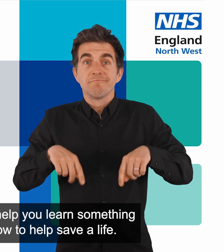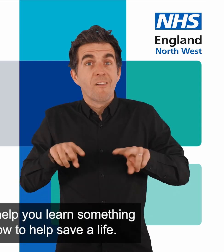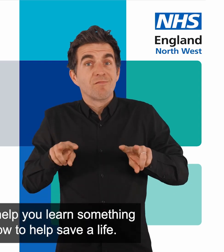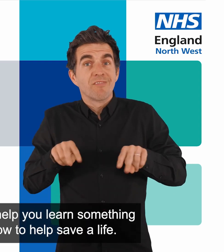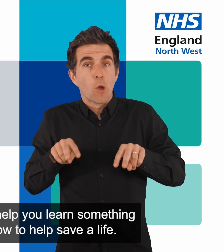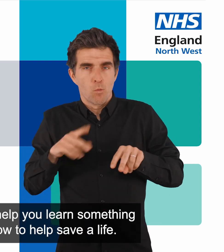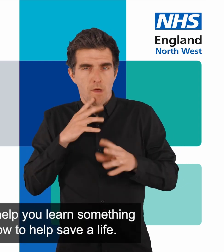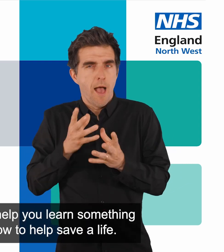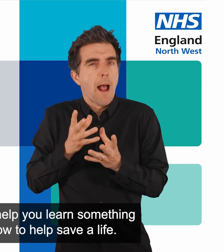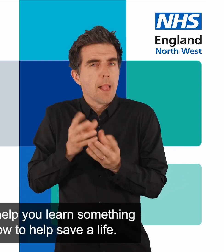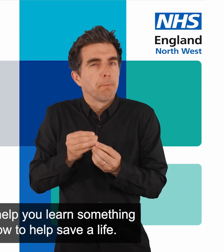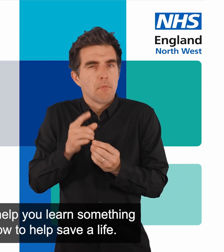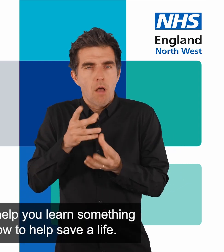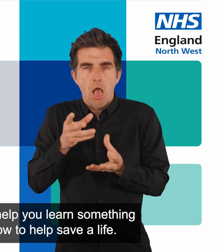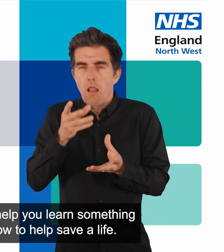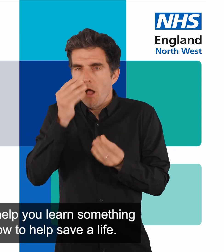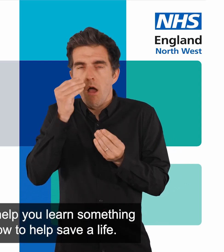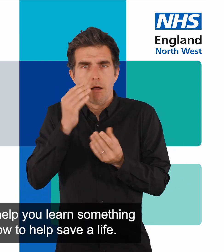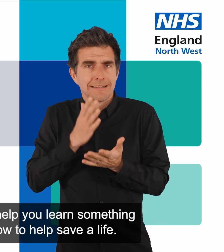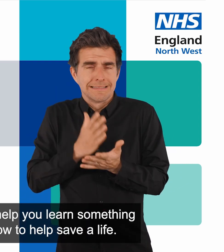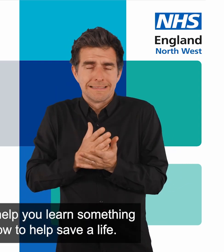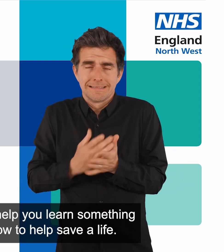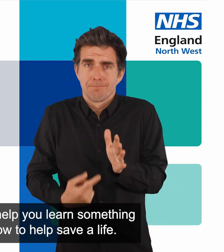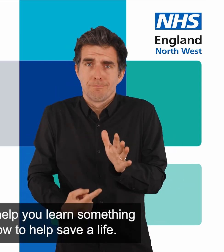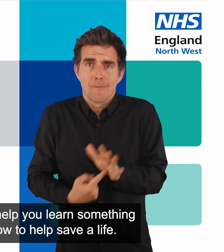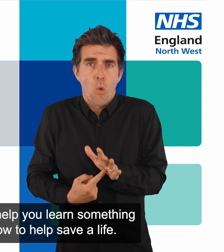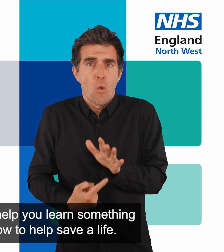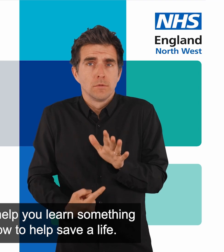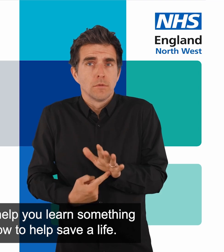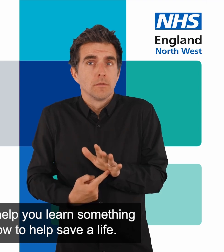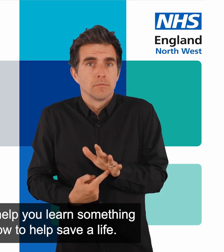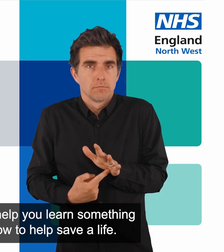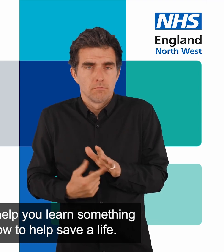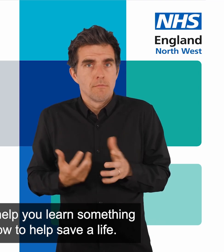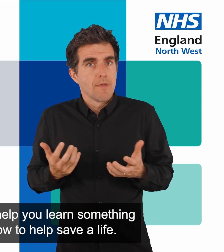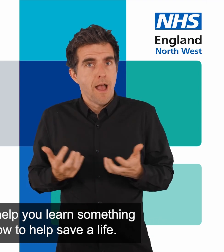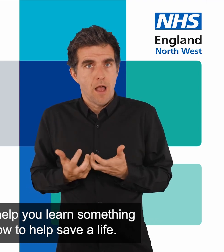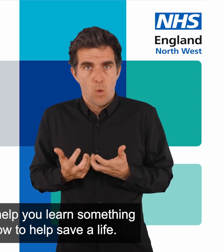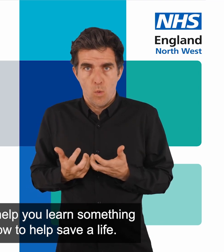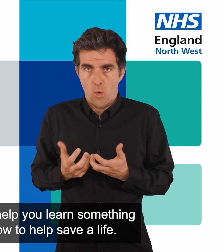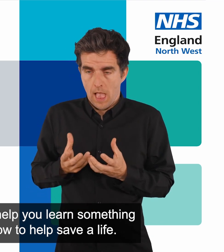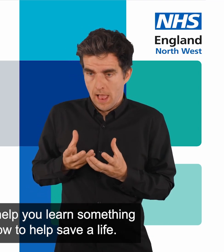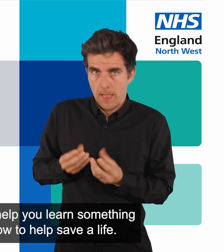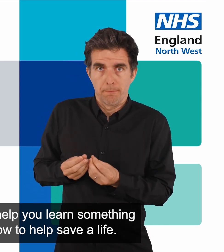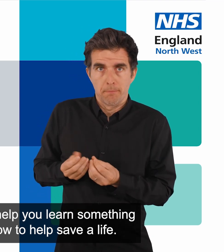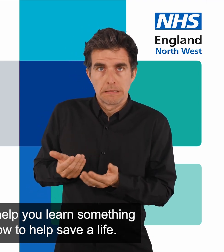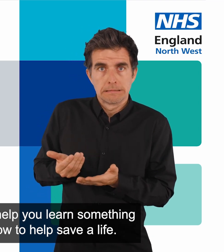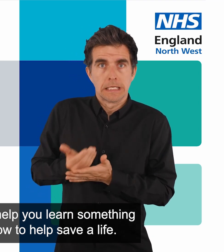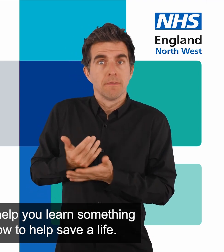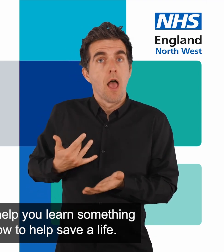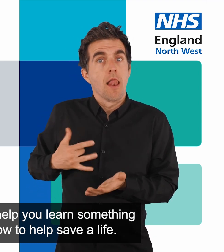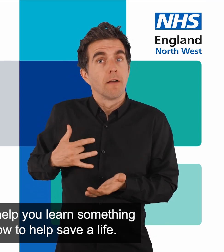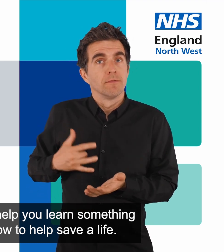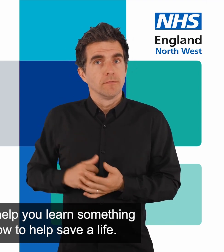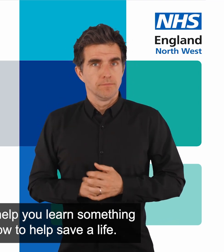This video is going to help you learn something really important: how to help save a life. If someone stops